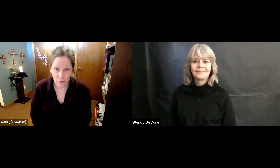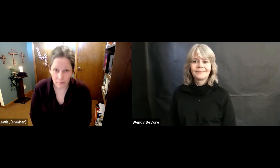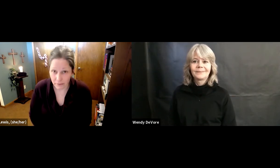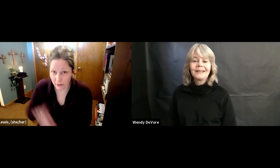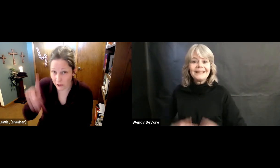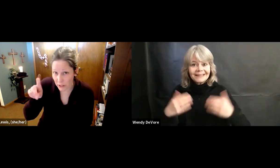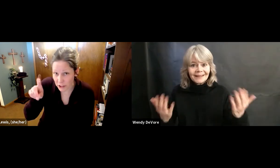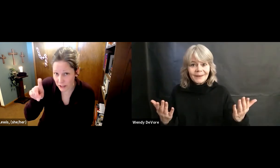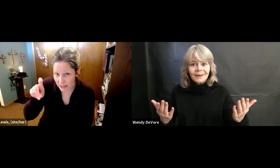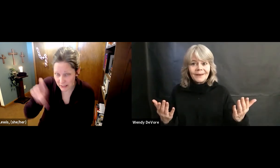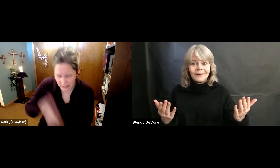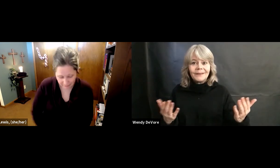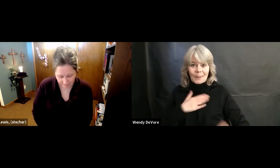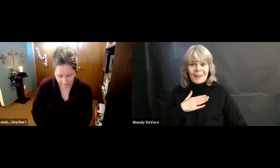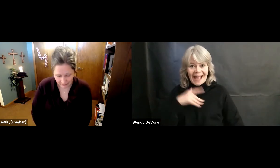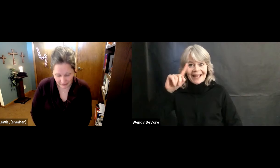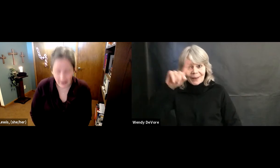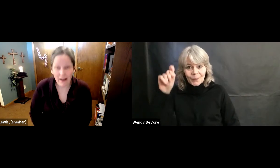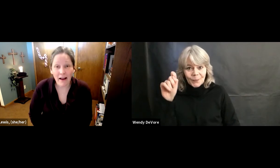So the question is,